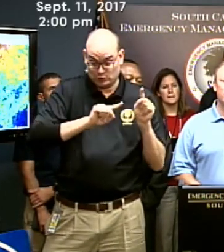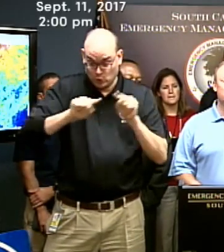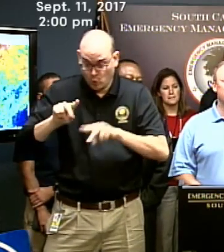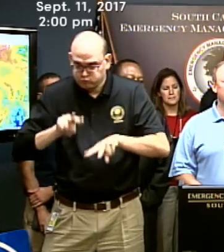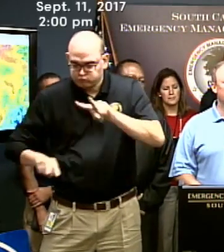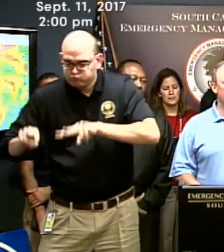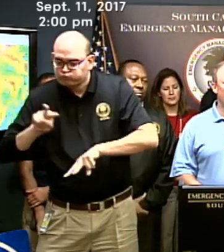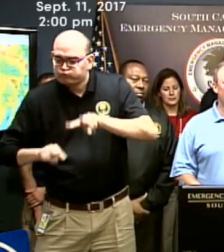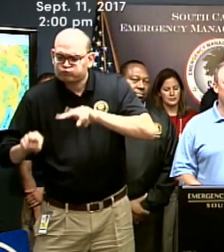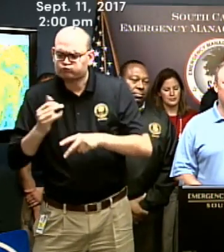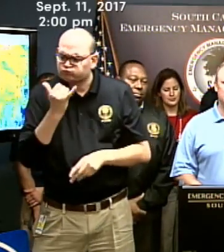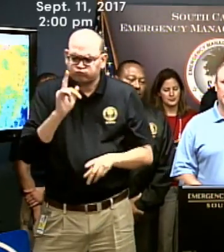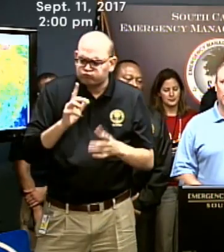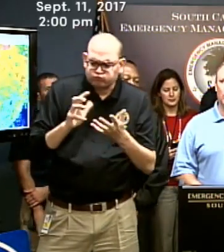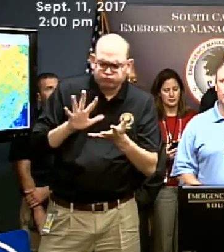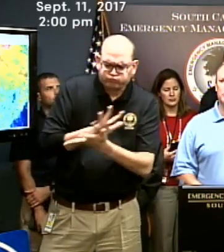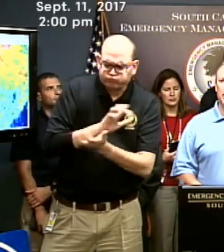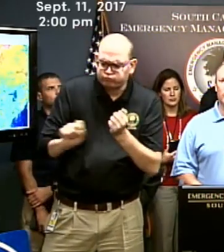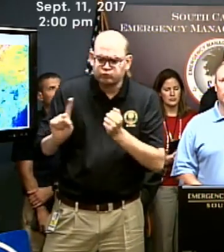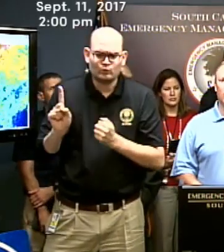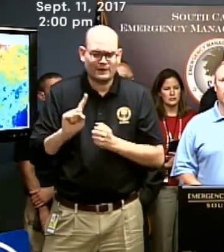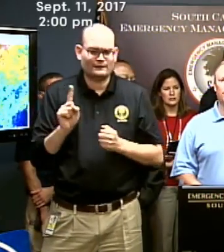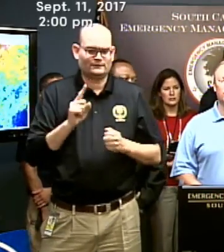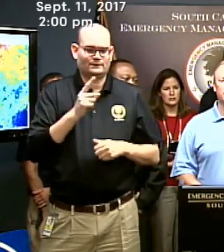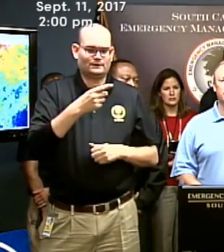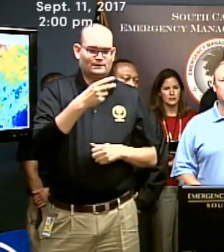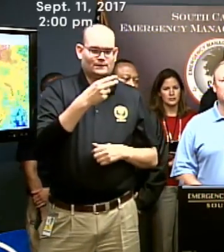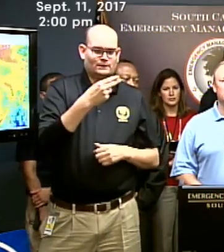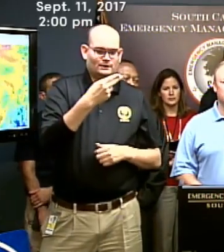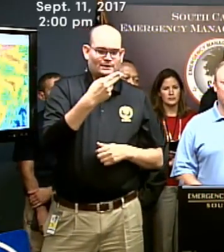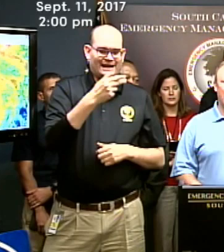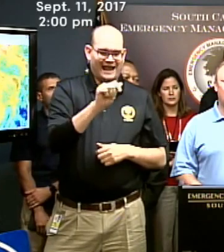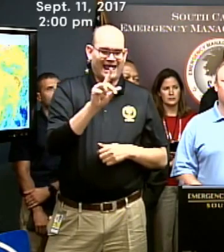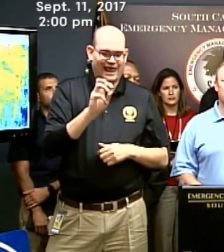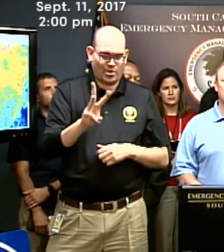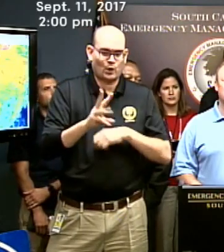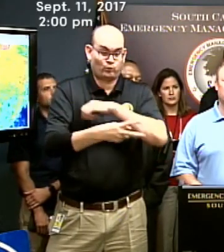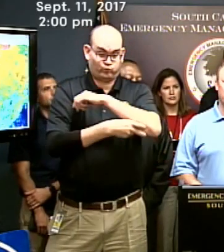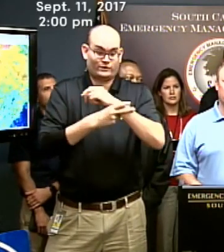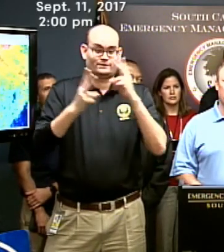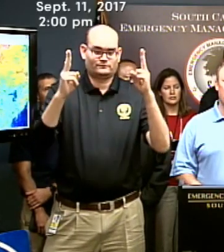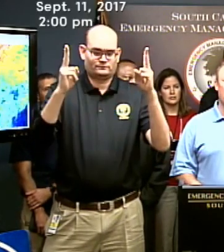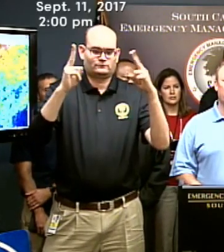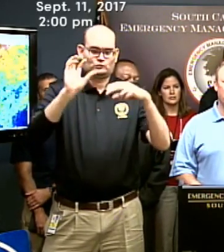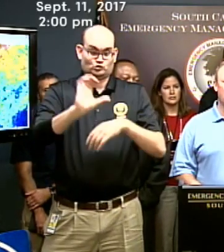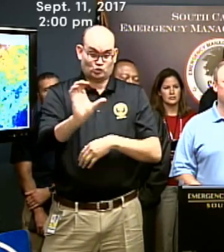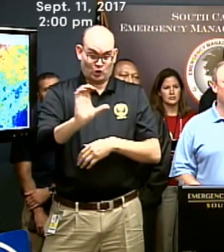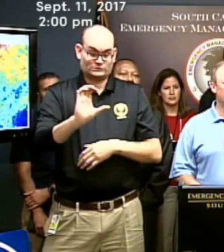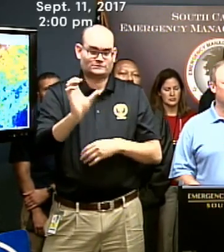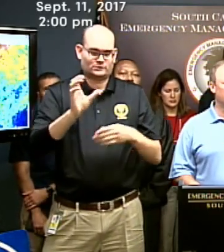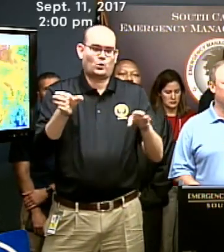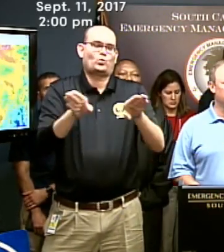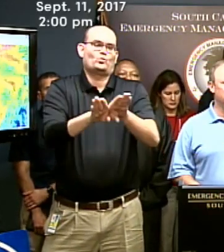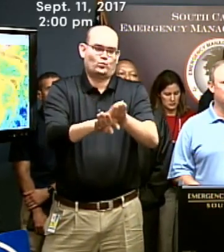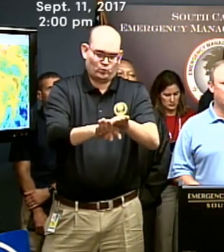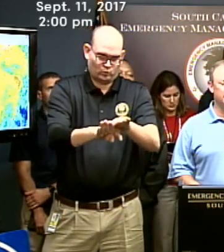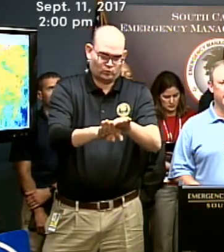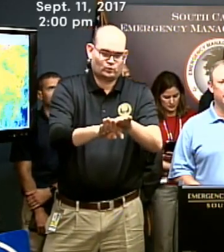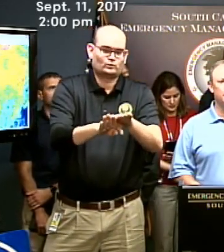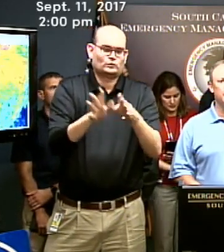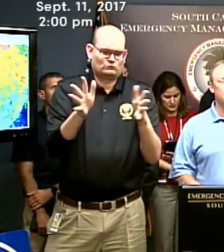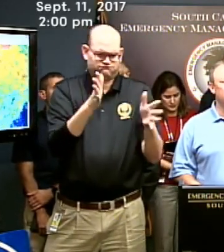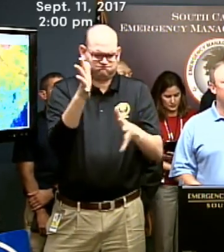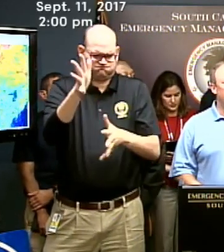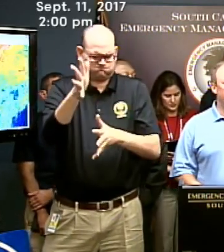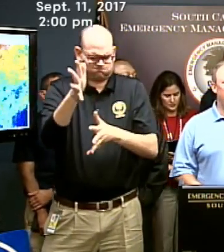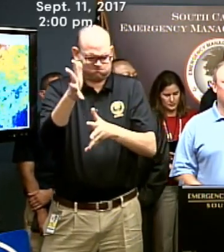high-level bridges in Charleston has been closed by local law enforcement due to high winds and will be reopened once those winds calm